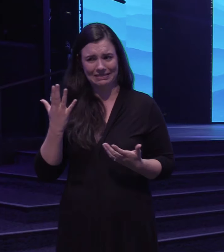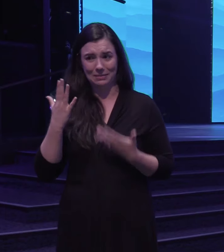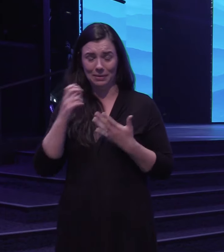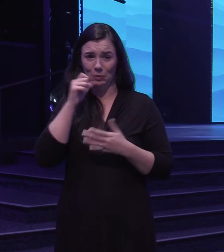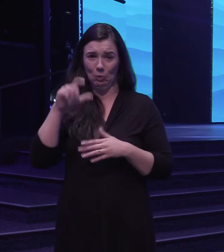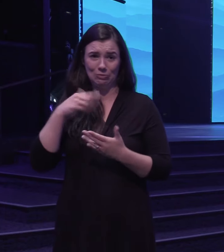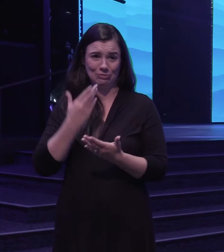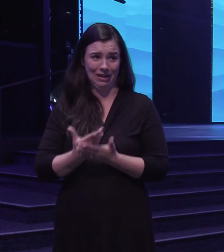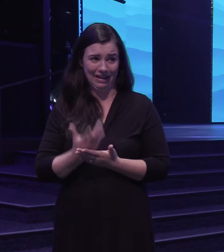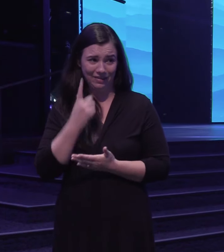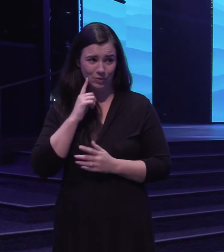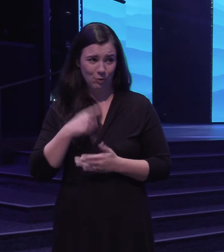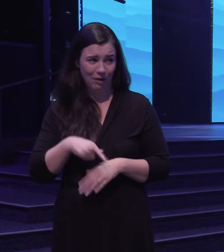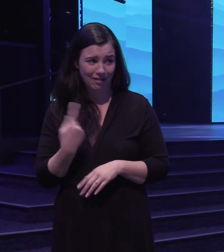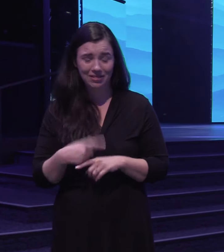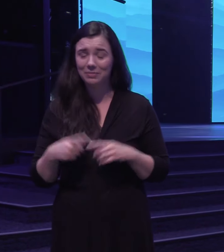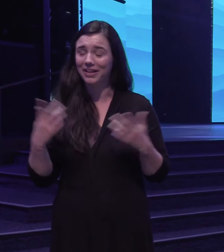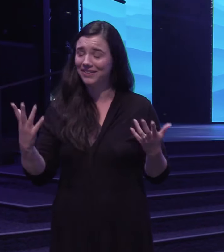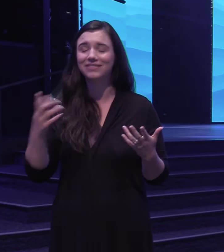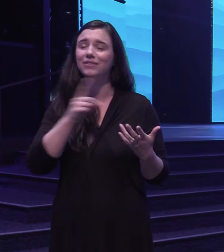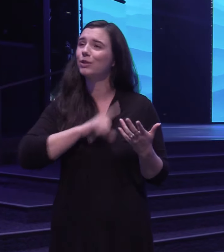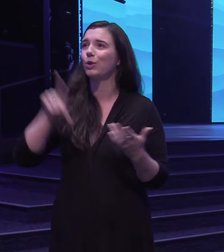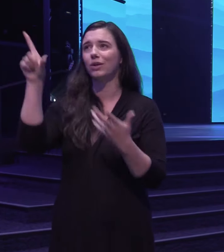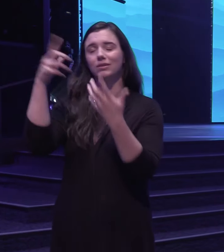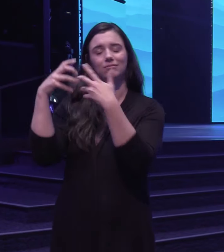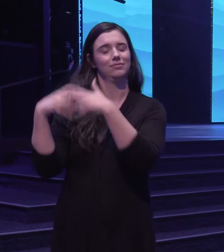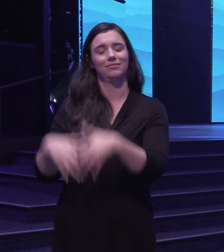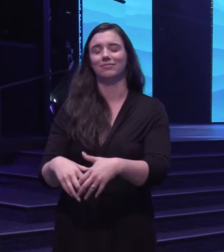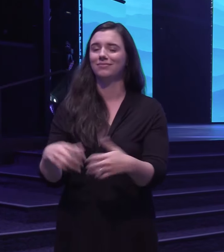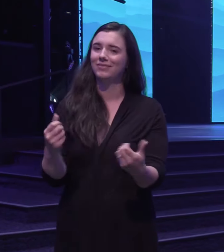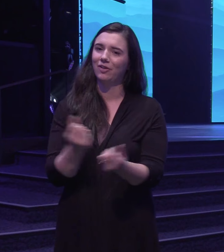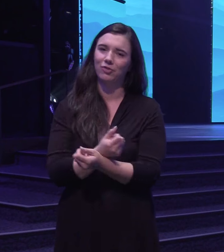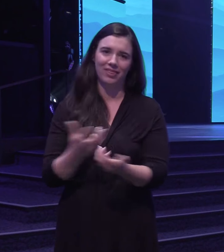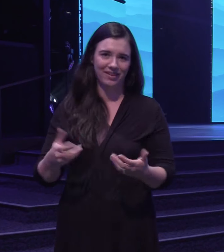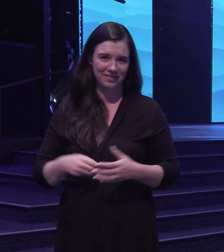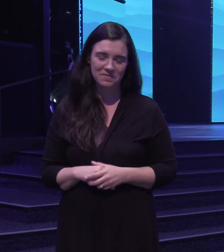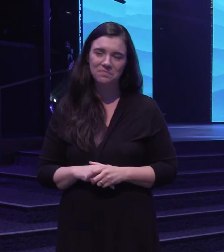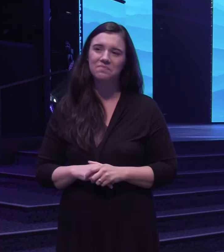there, but the Lord worked it all out.